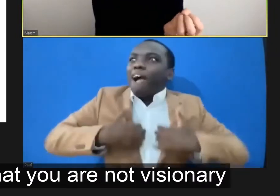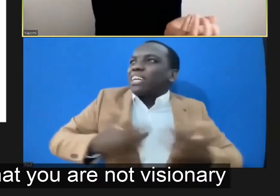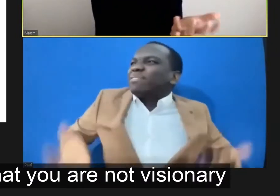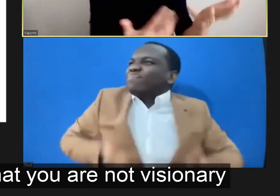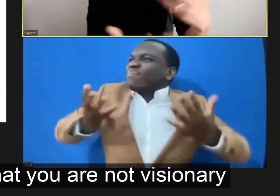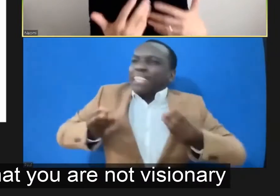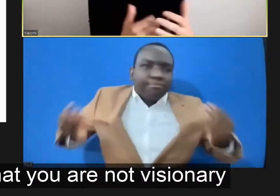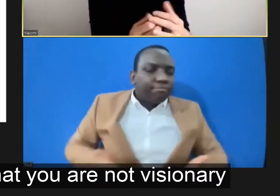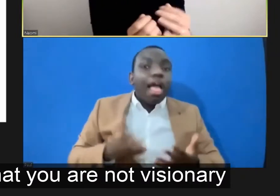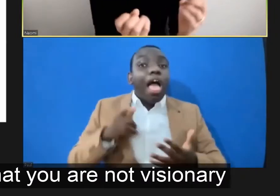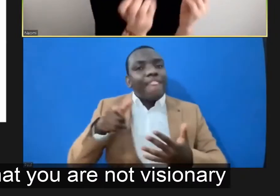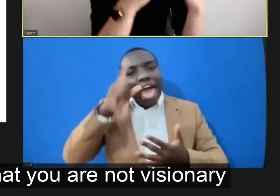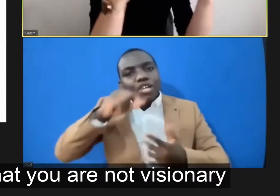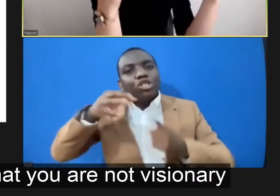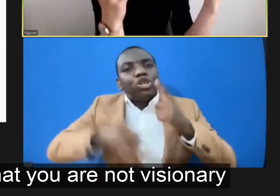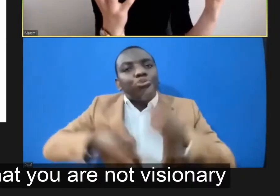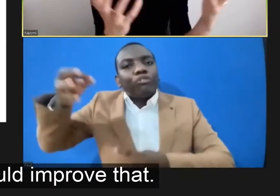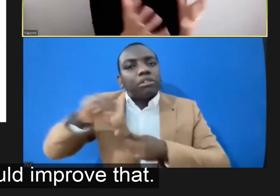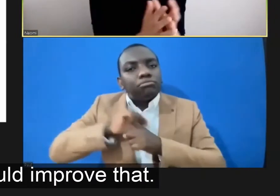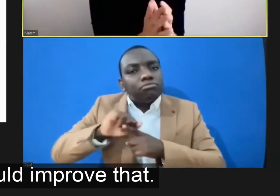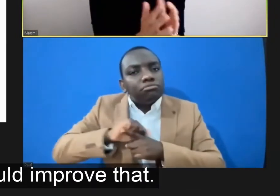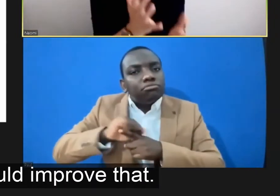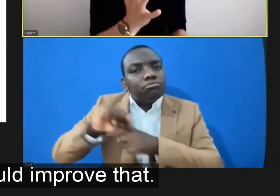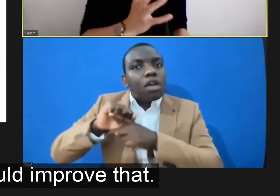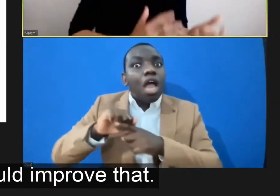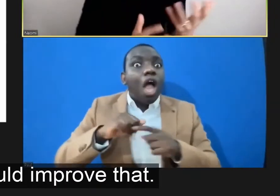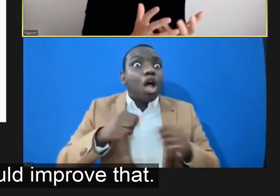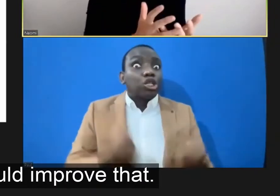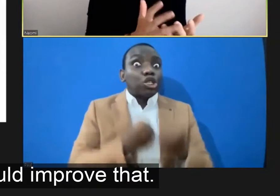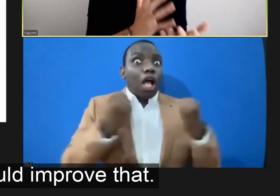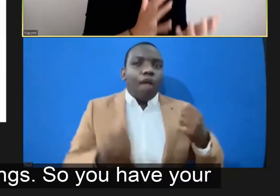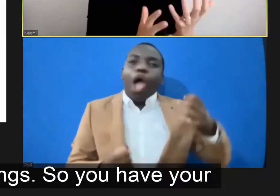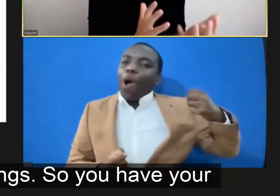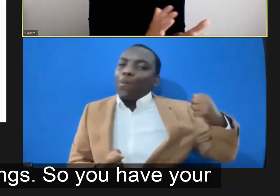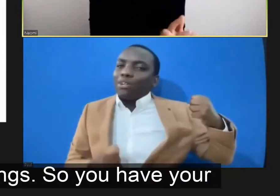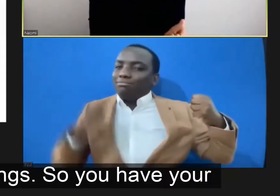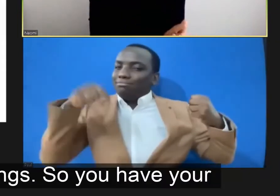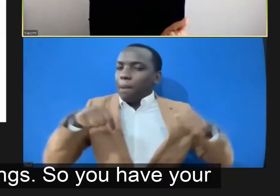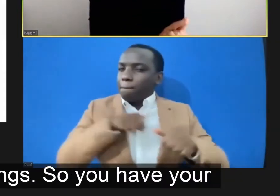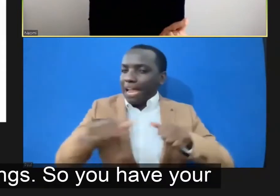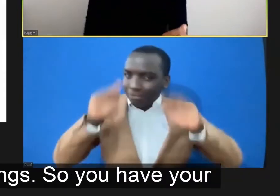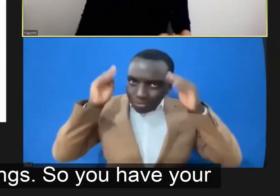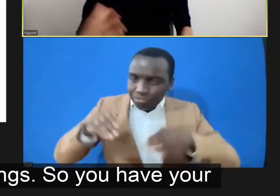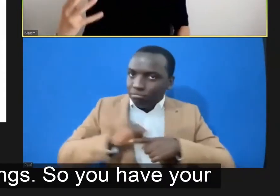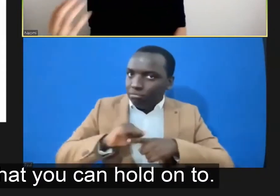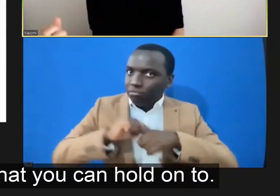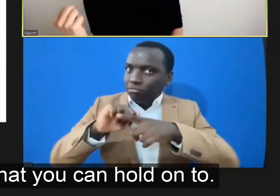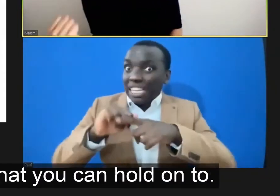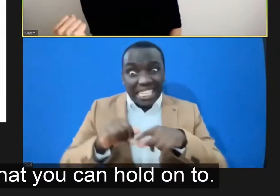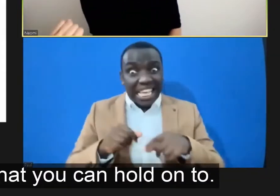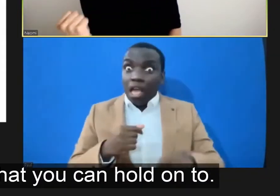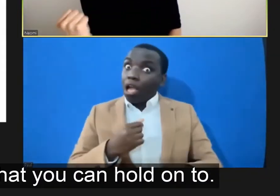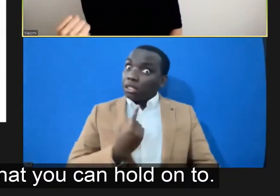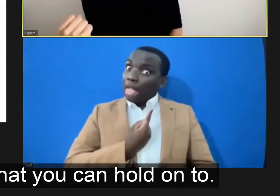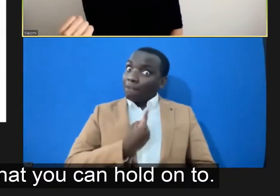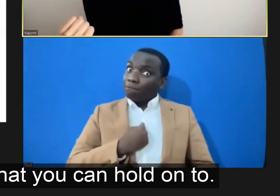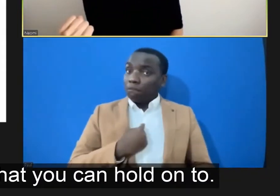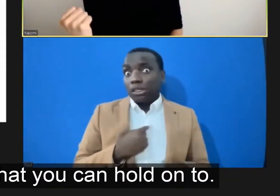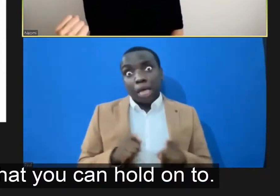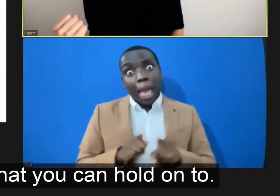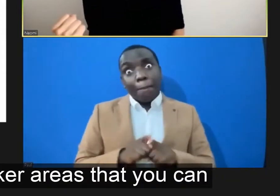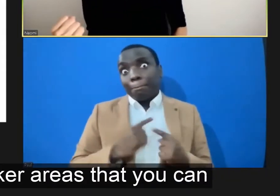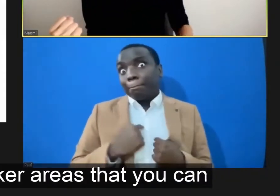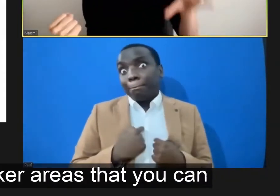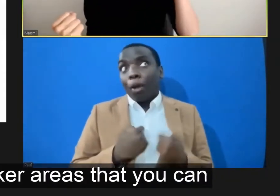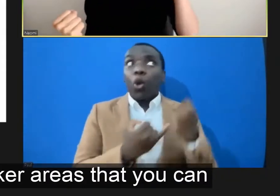you would come out as you're not visionary enough. You could improve that. You can work on these things. So you have your strengths already there that you can